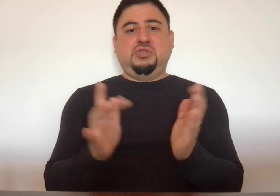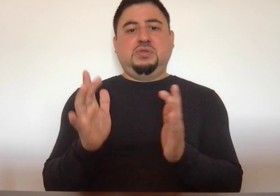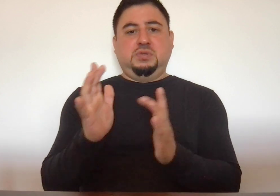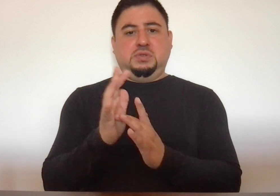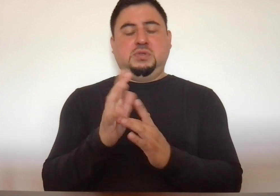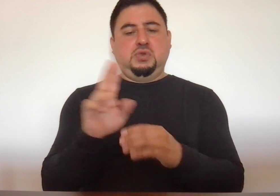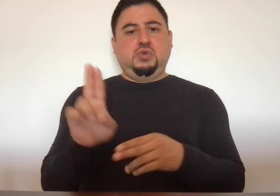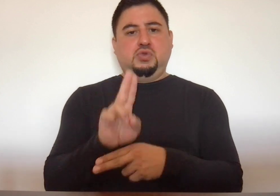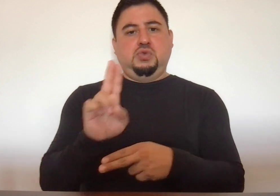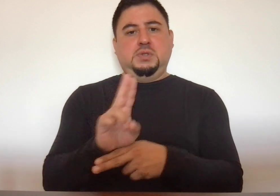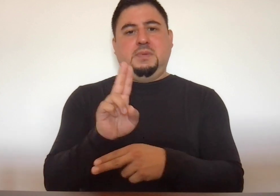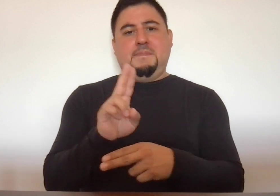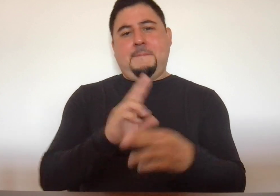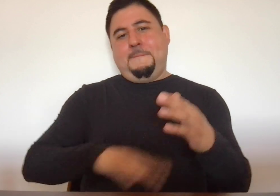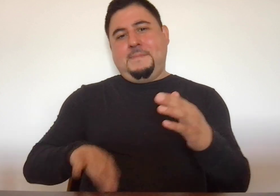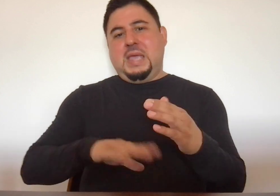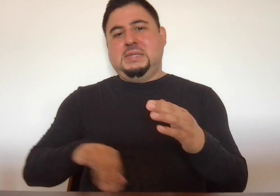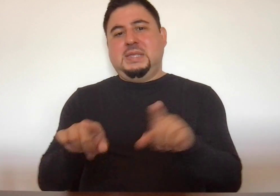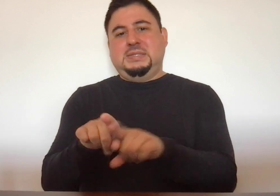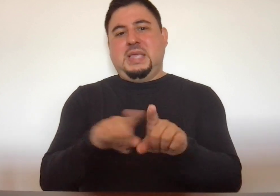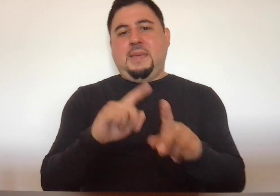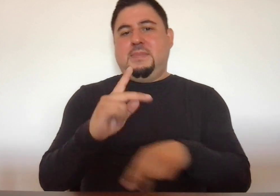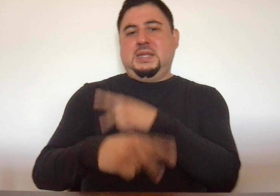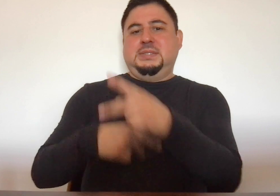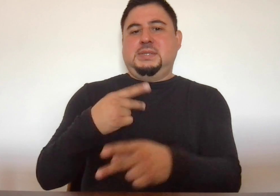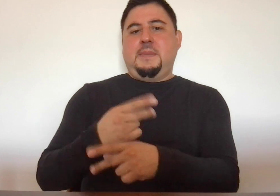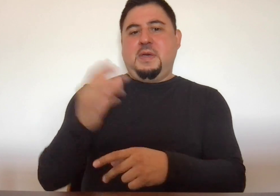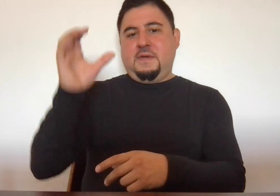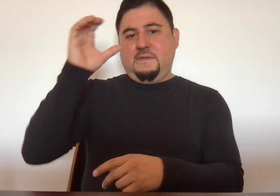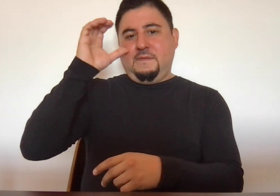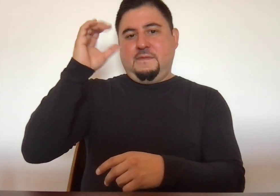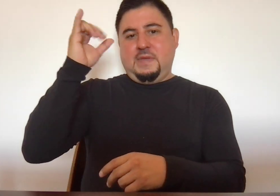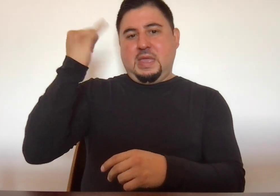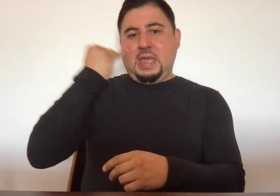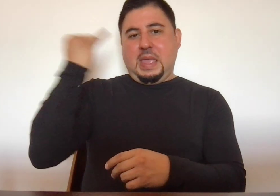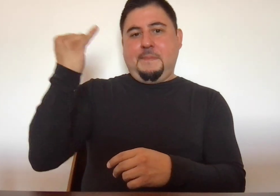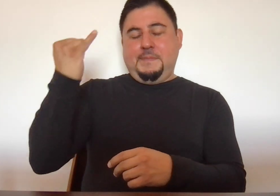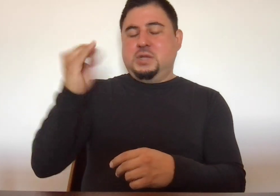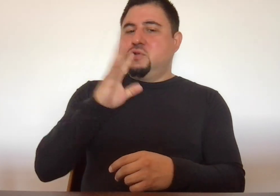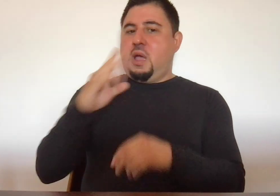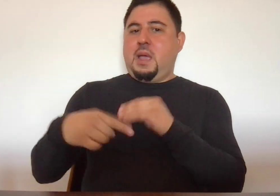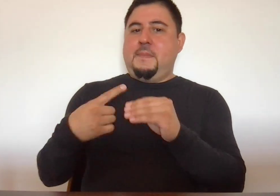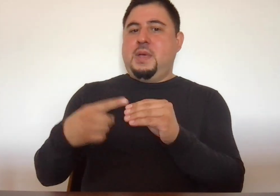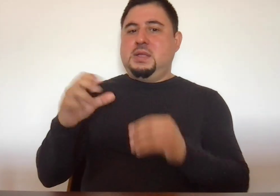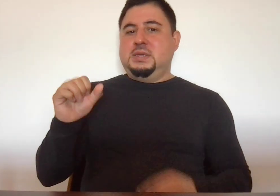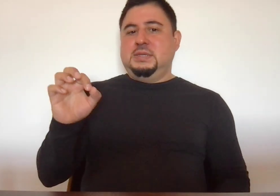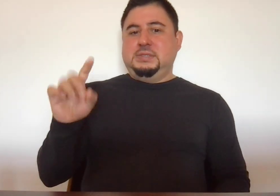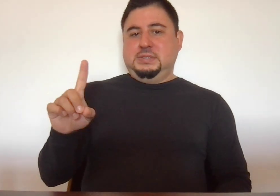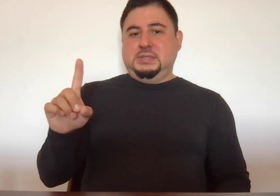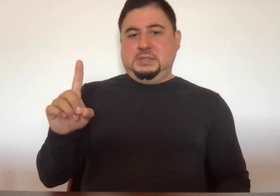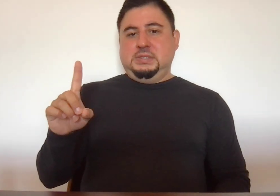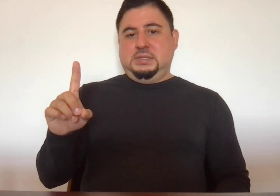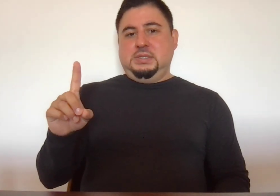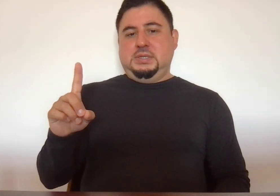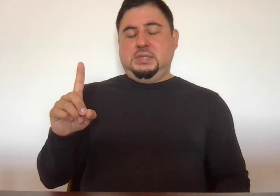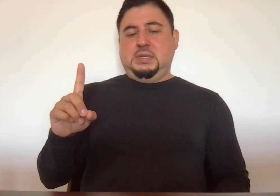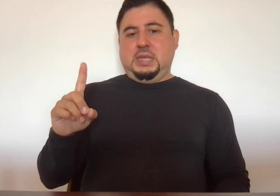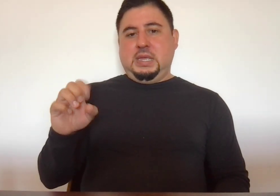uses basically the same image, talking about the seed of, and expecting that those of